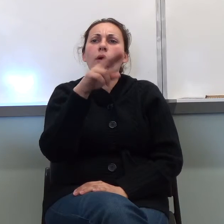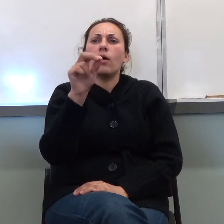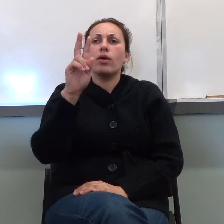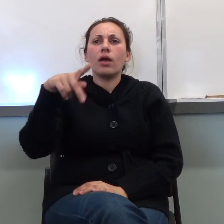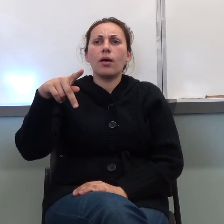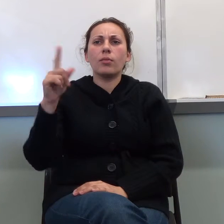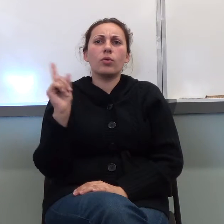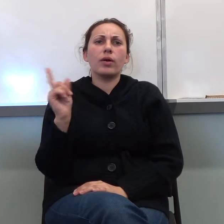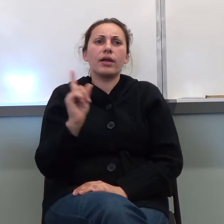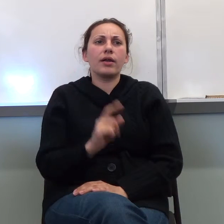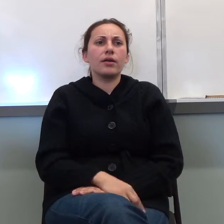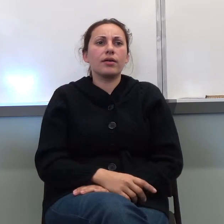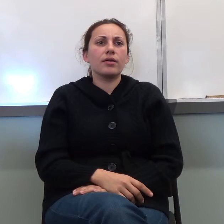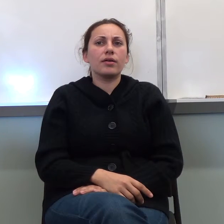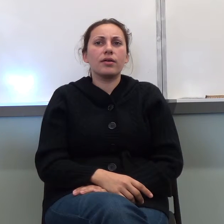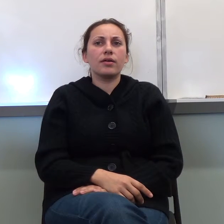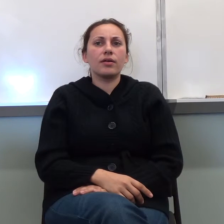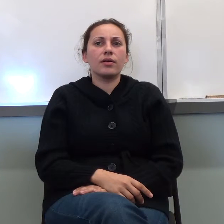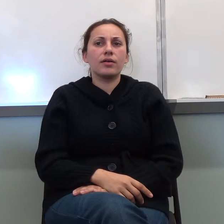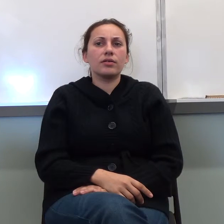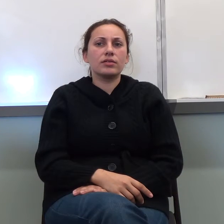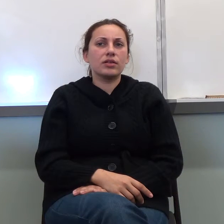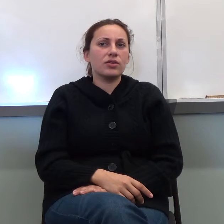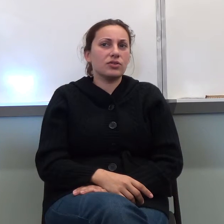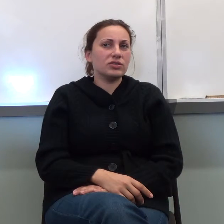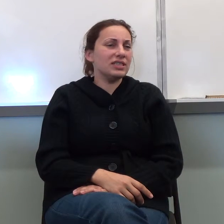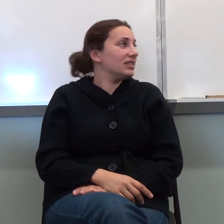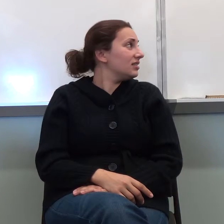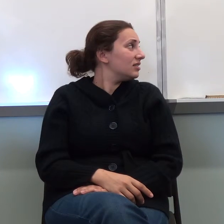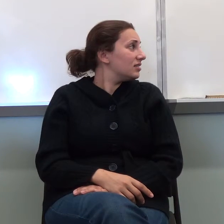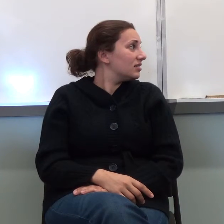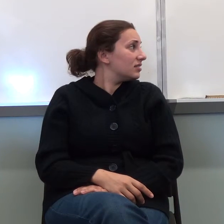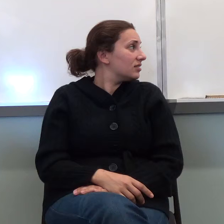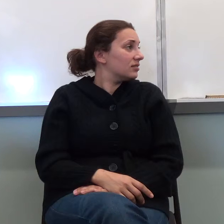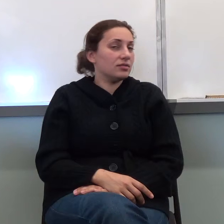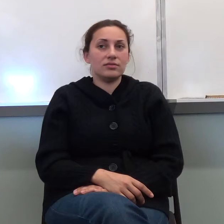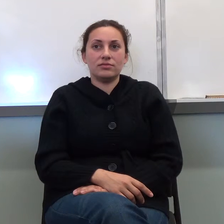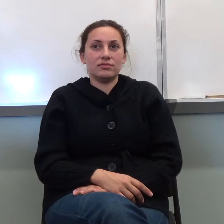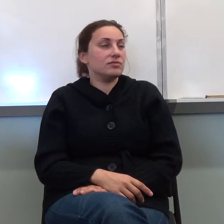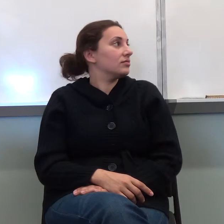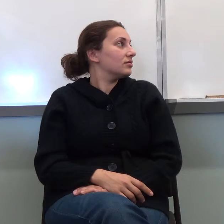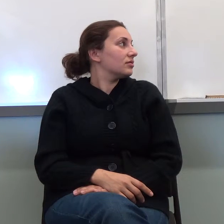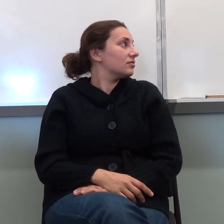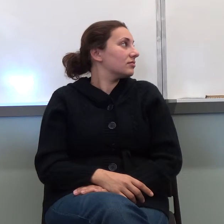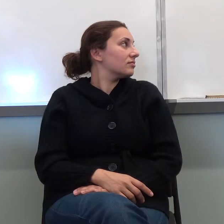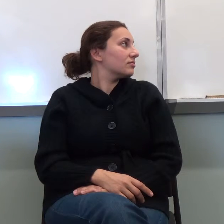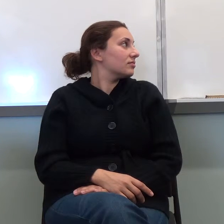here. Well, we can't cancel The this thing, 13? so all we can do is multiply the 5 times the 100